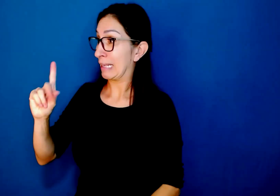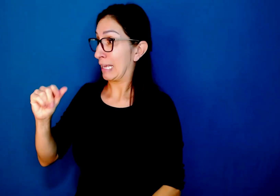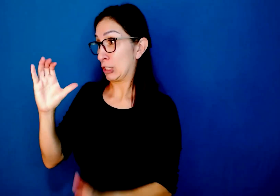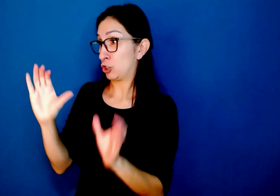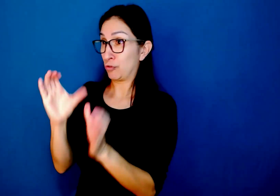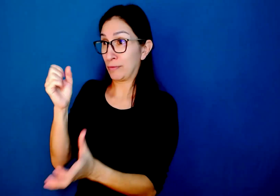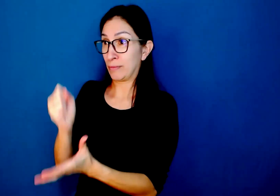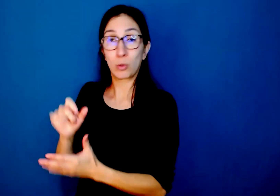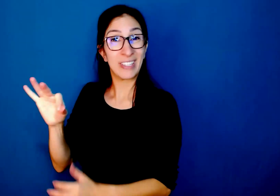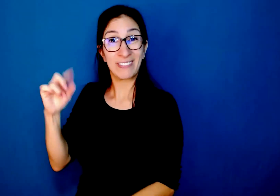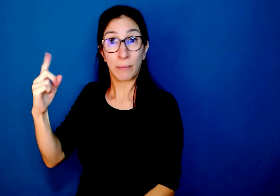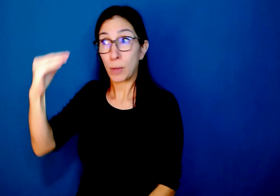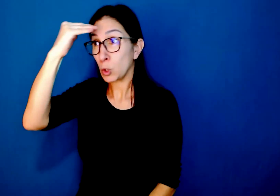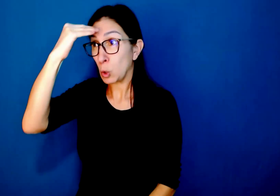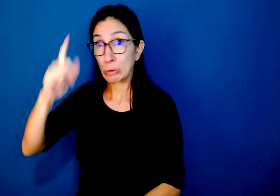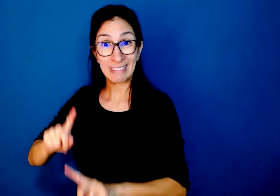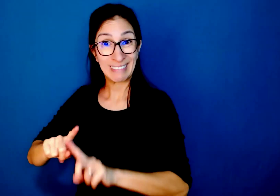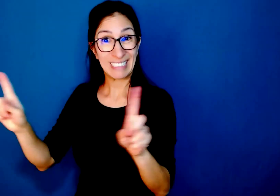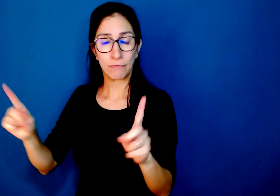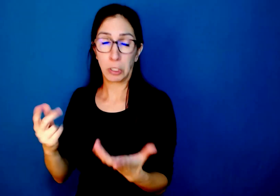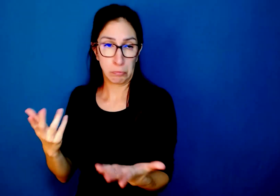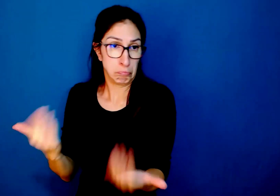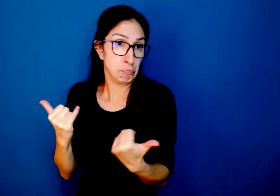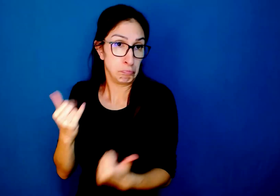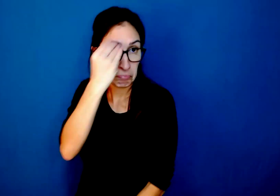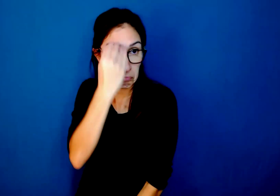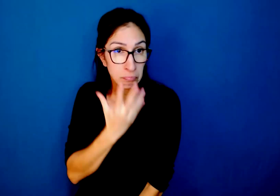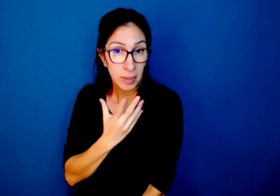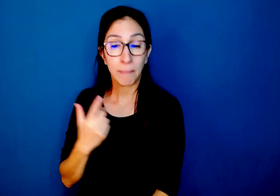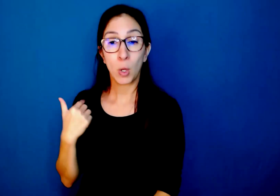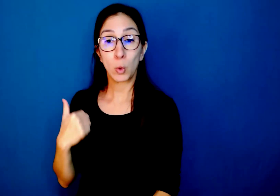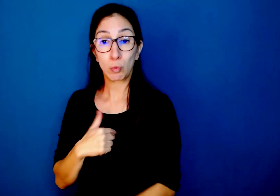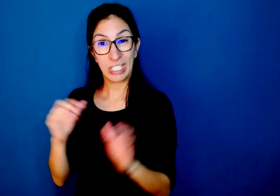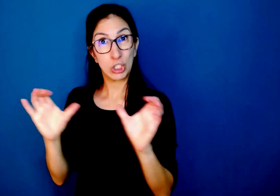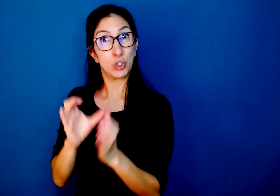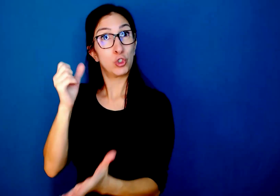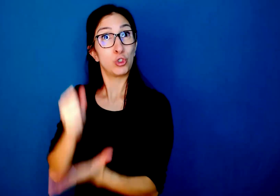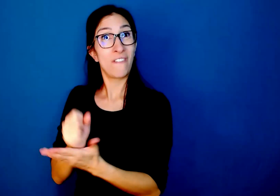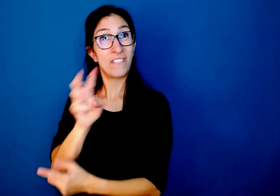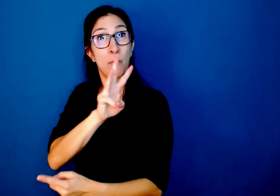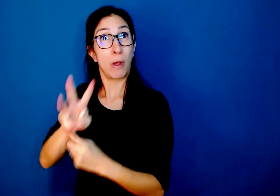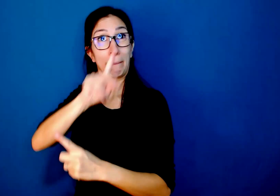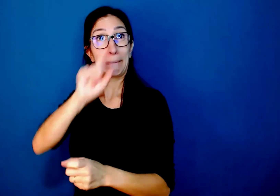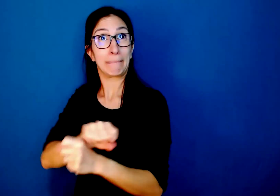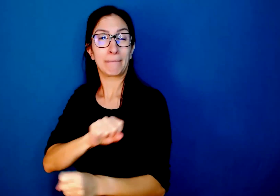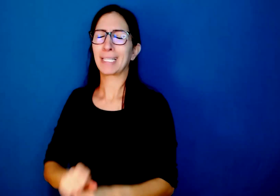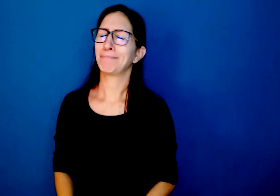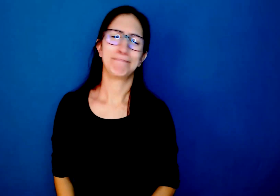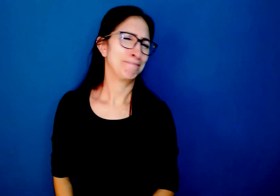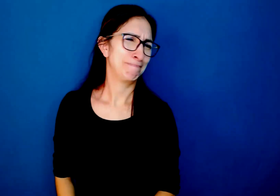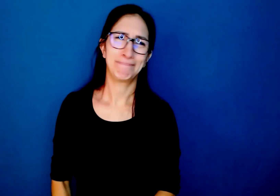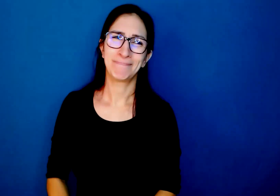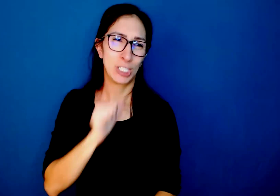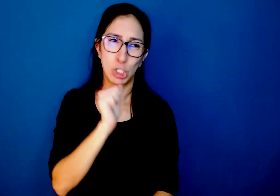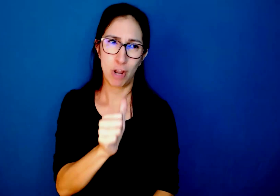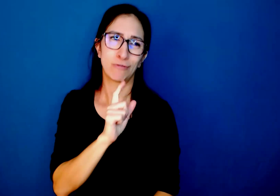to challenge me on that. But ADA certification, we certify web like it's just not that's not a thing. What I would